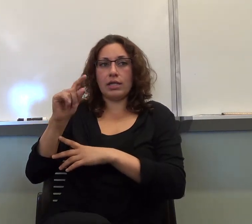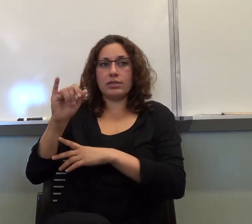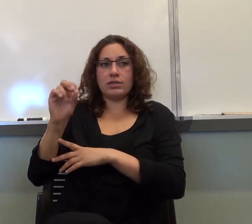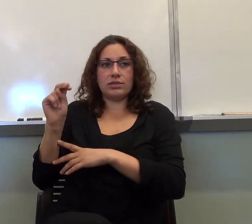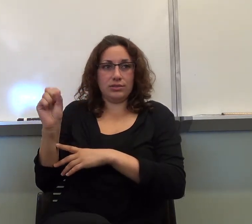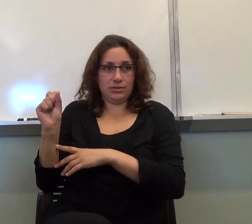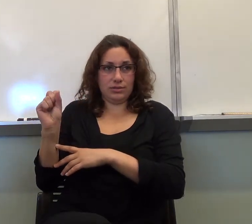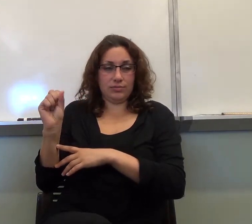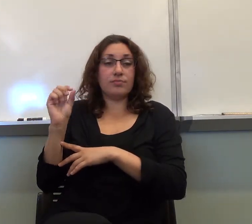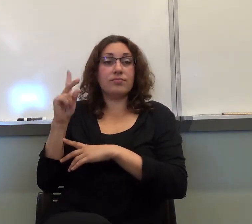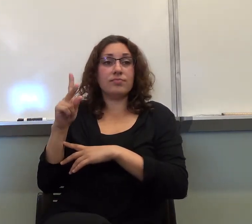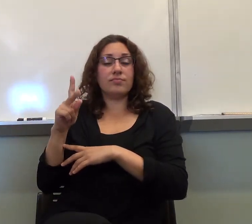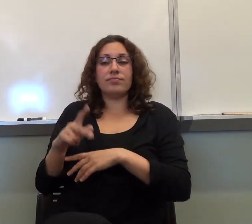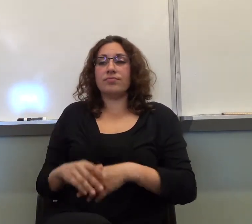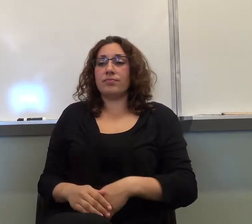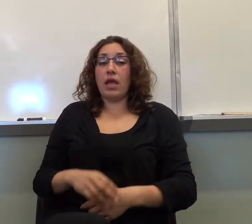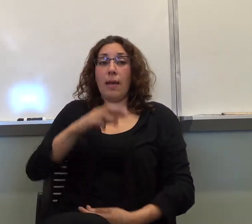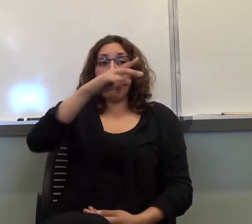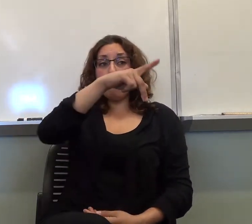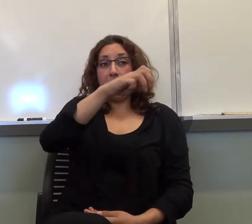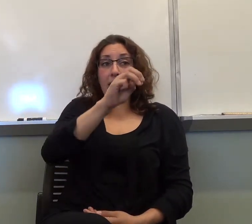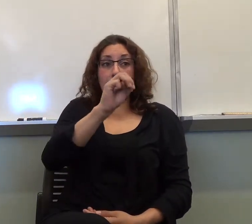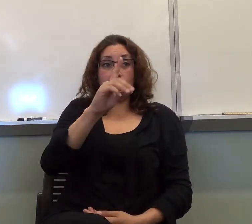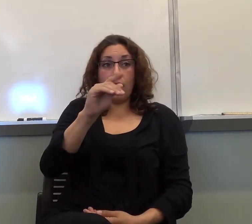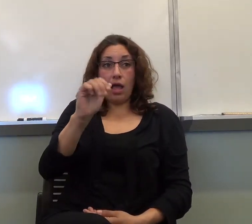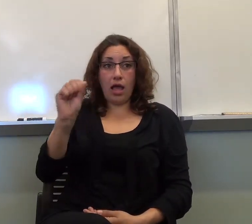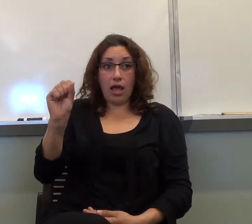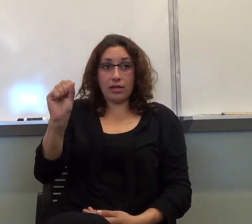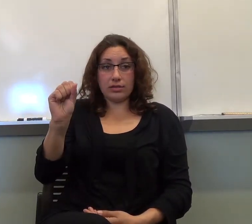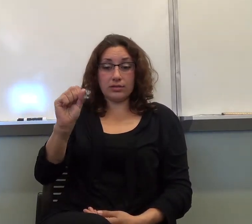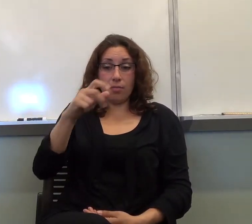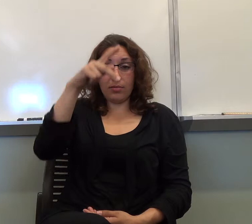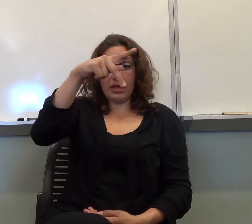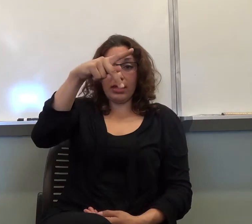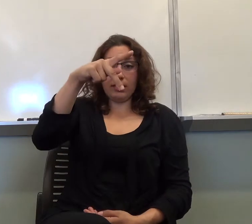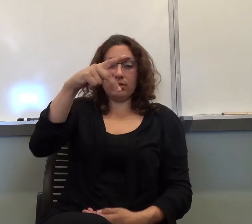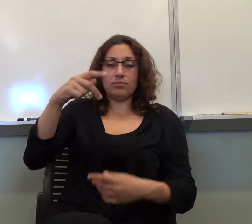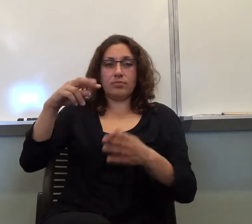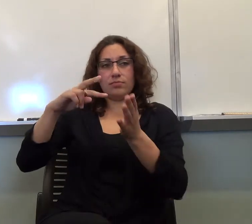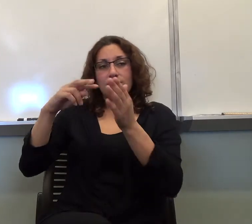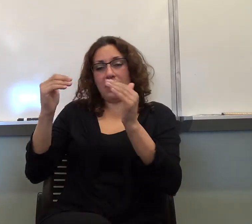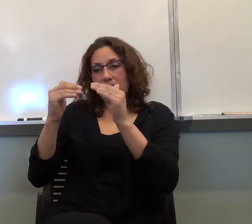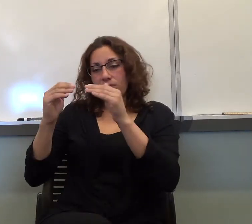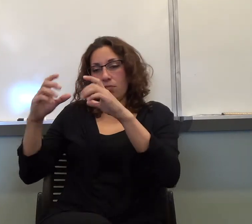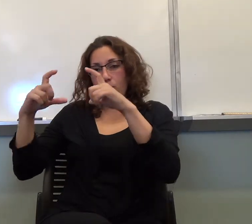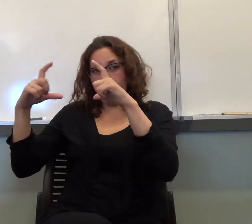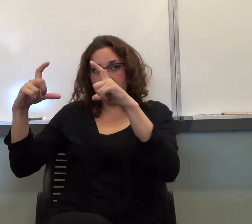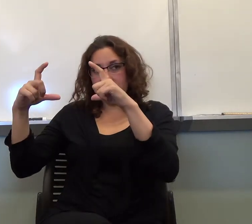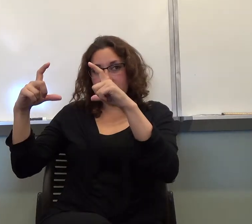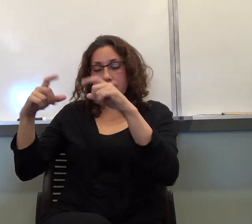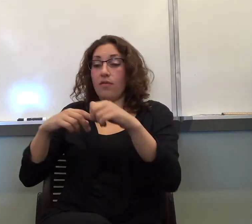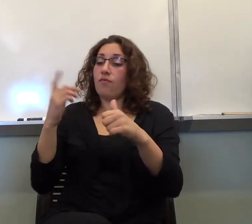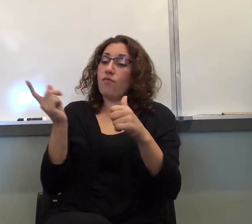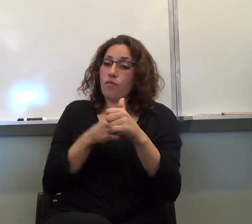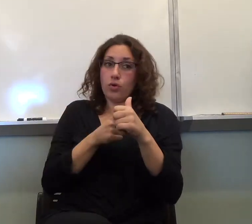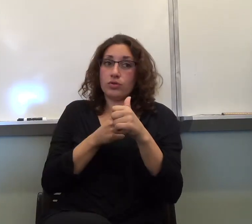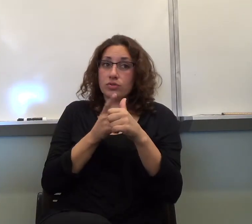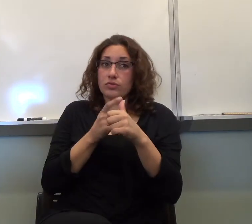that. Okay, PEMDAS says parentheses first. So we go inside here and figure out what that is. Now